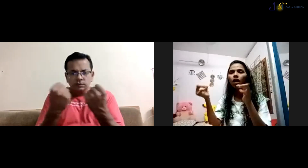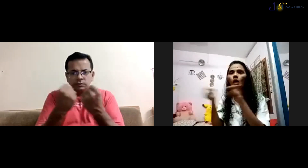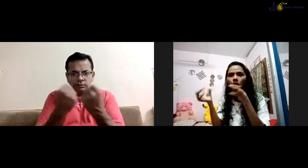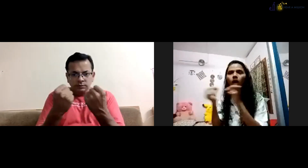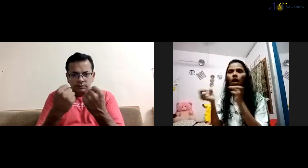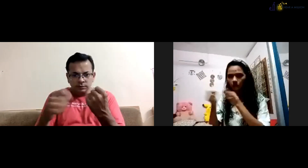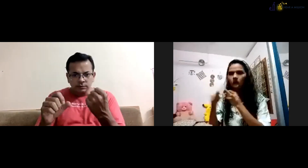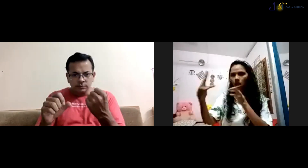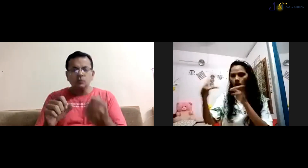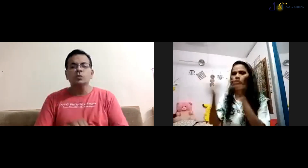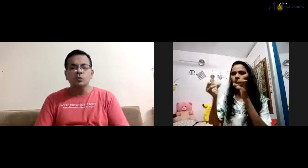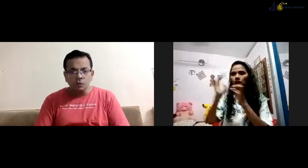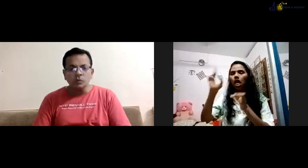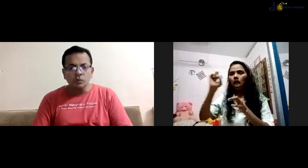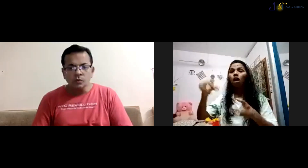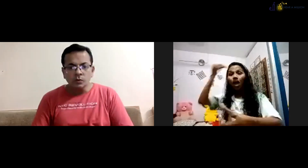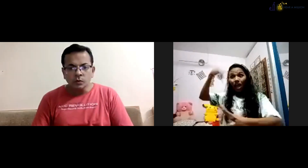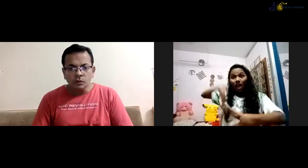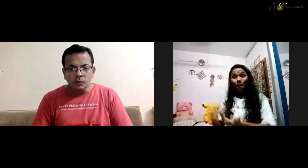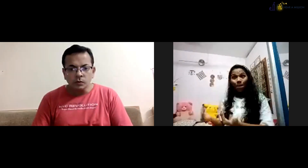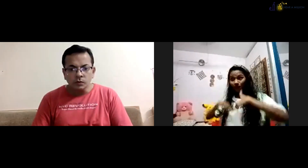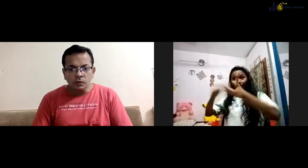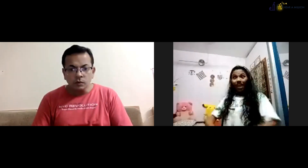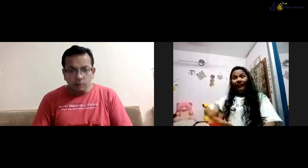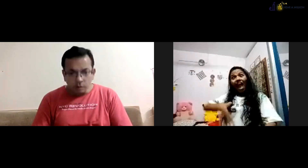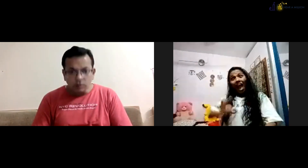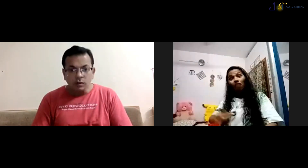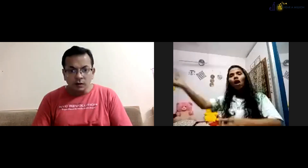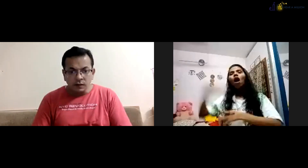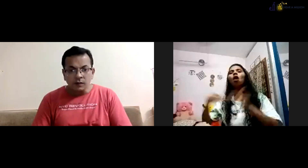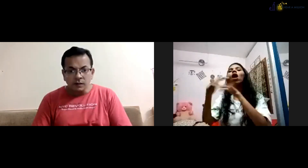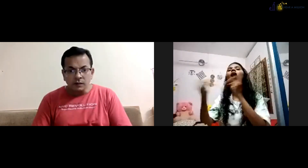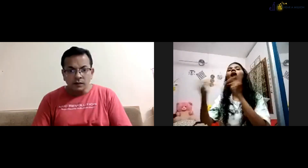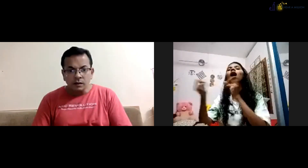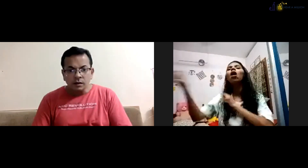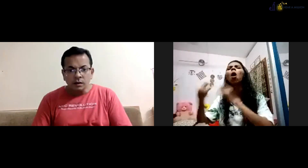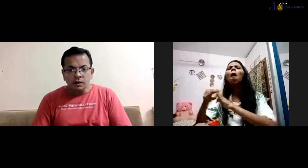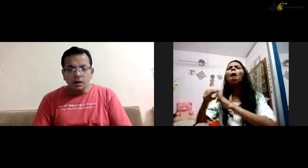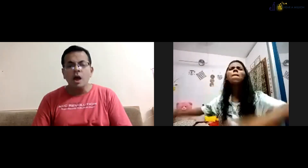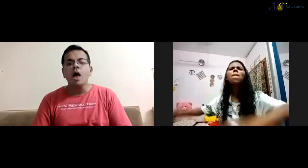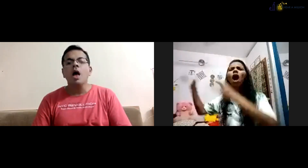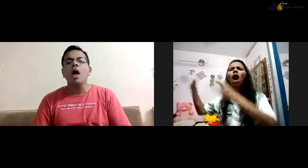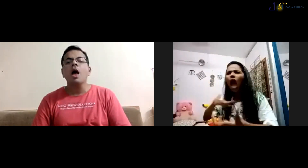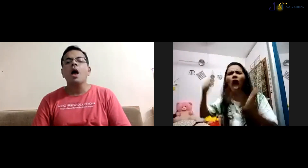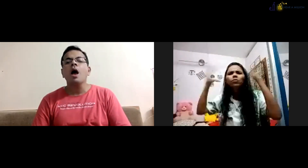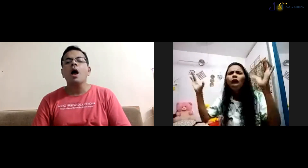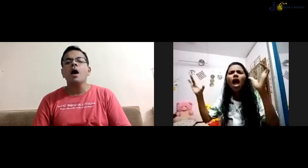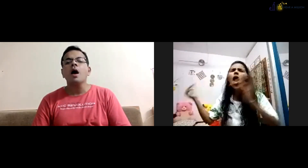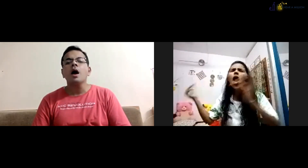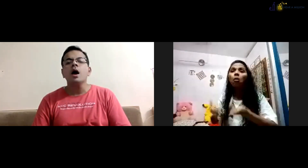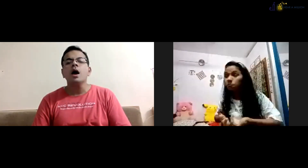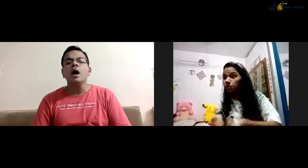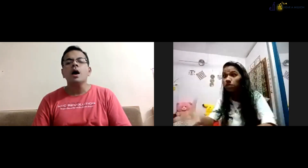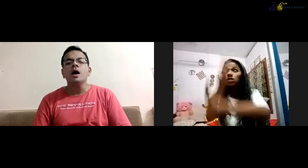So she was my mother when she was pregnant. She had a fight, and she had